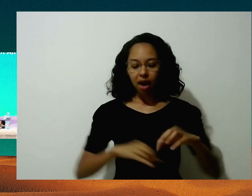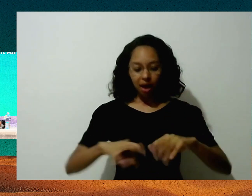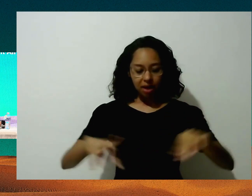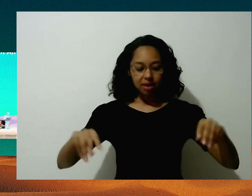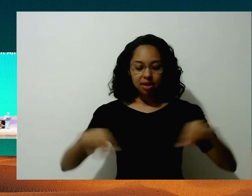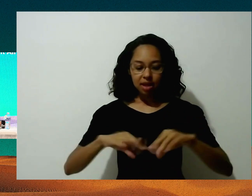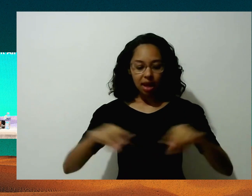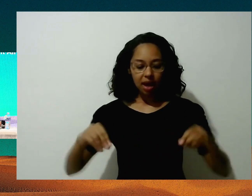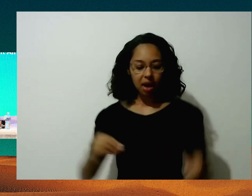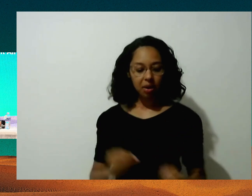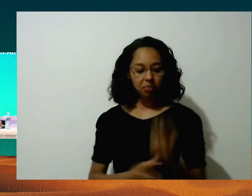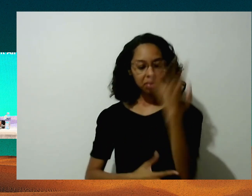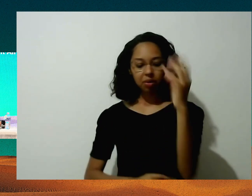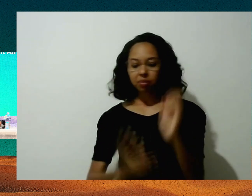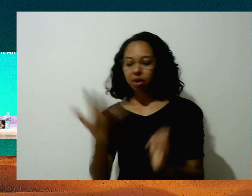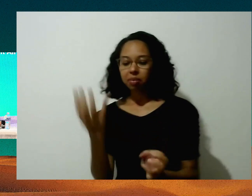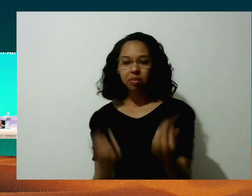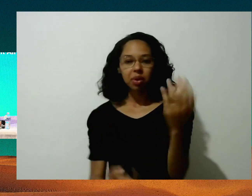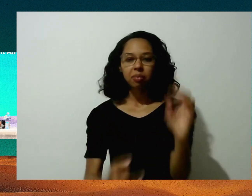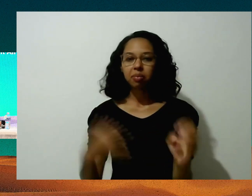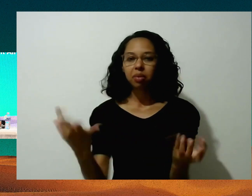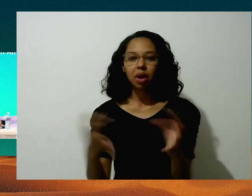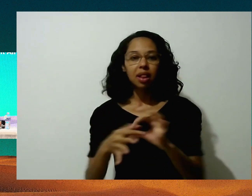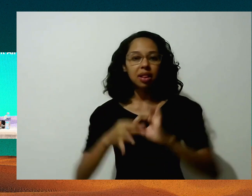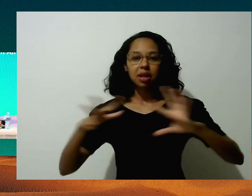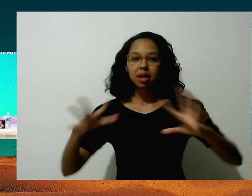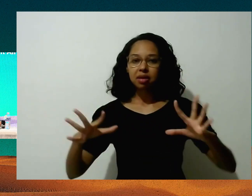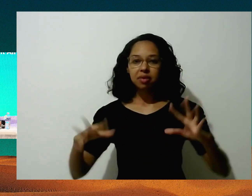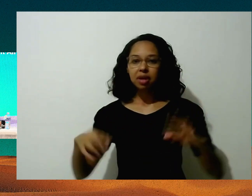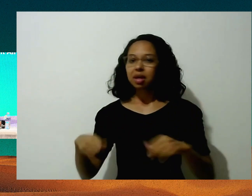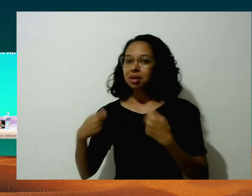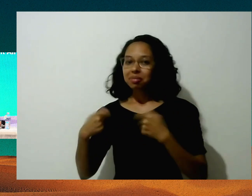espontaneamente para o homem. Because until that point, the Garden of Eden, the